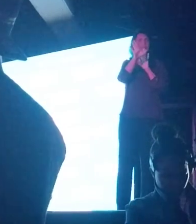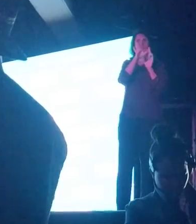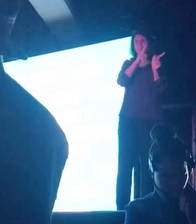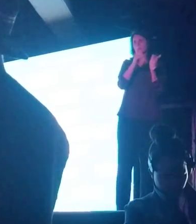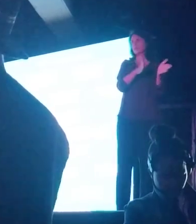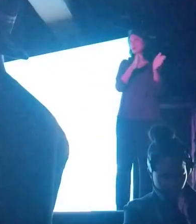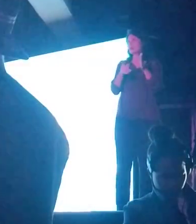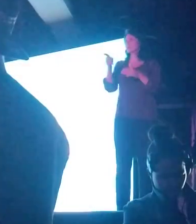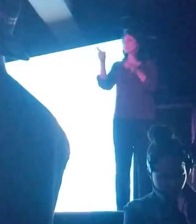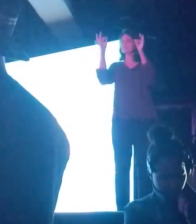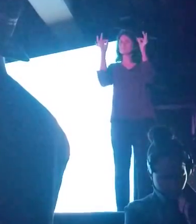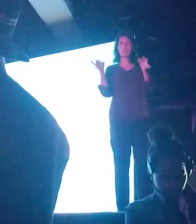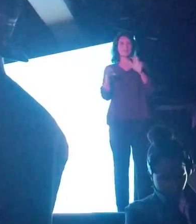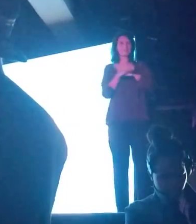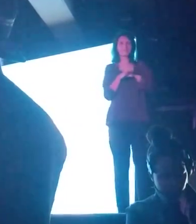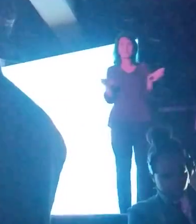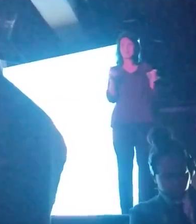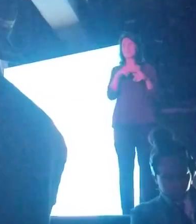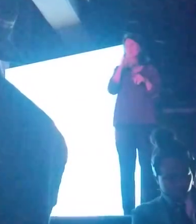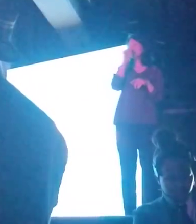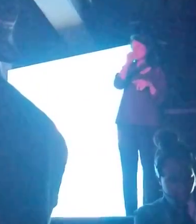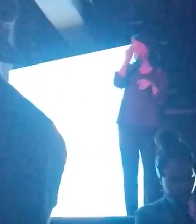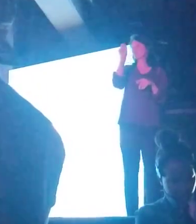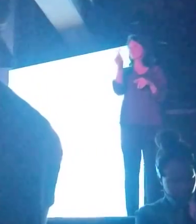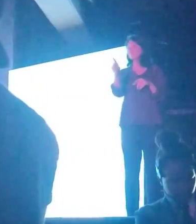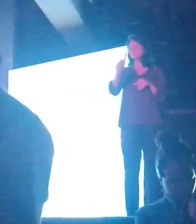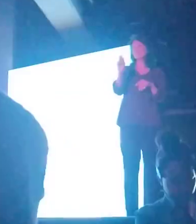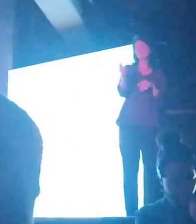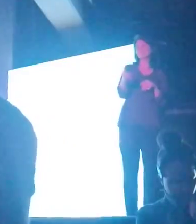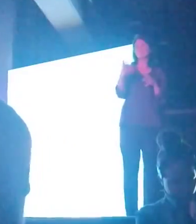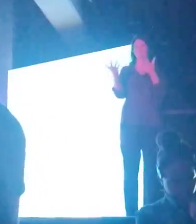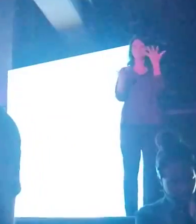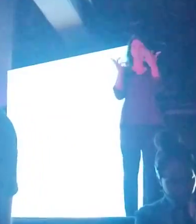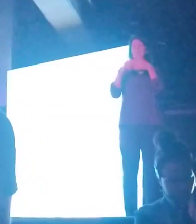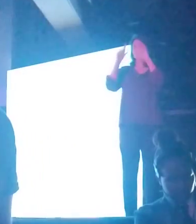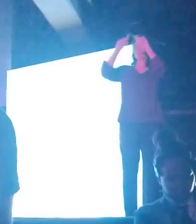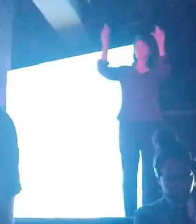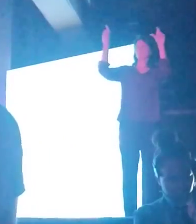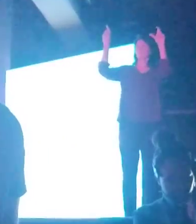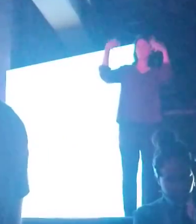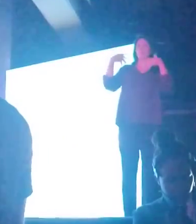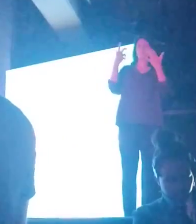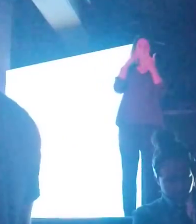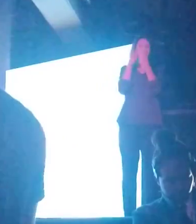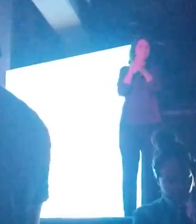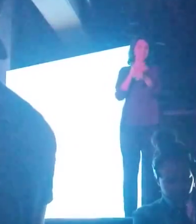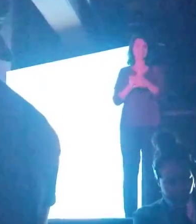punctuation. There's no period, there's no question mark, it's just what happened. Yeah. Well, that was, look,